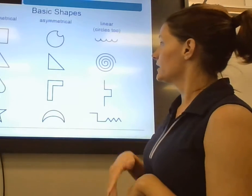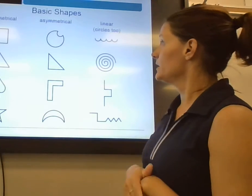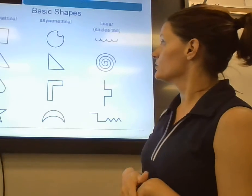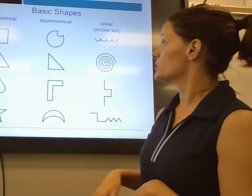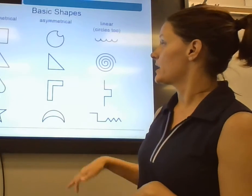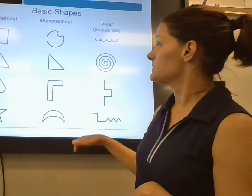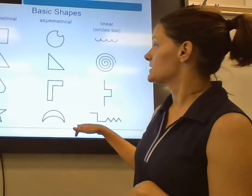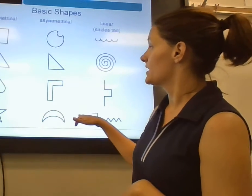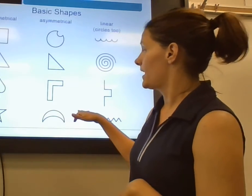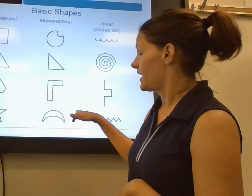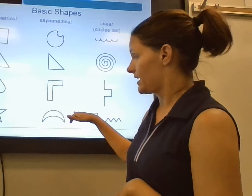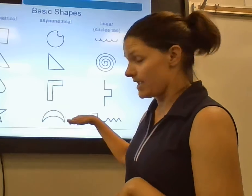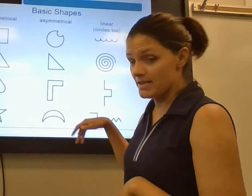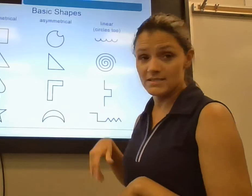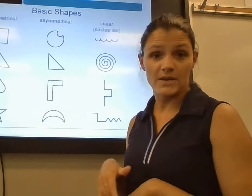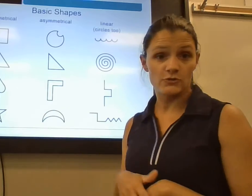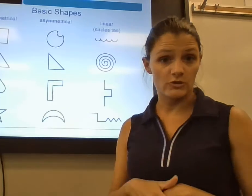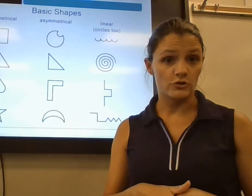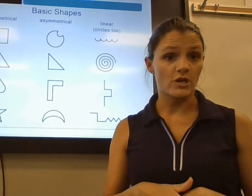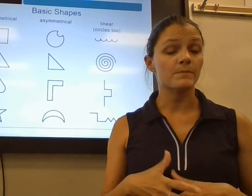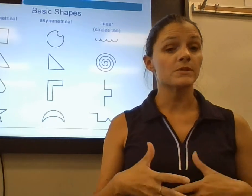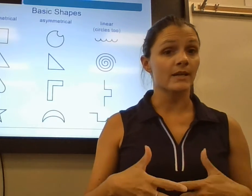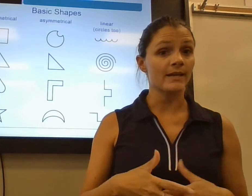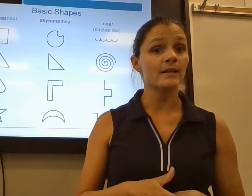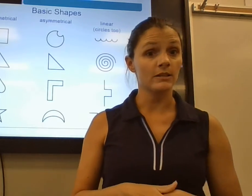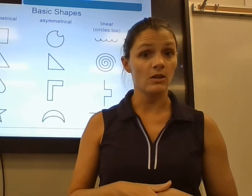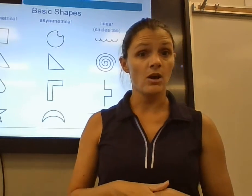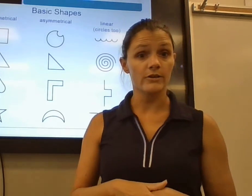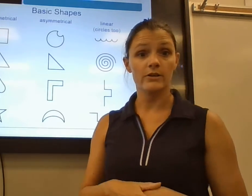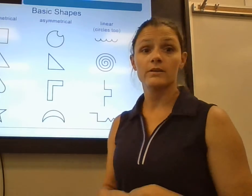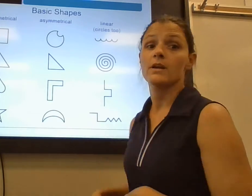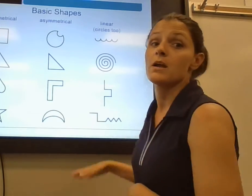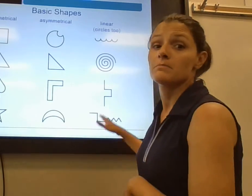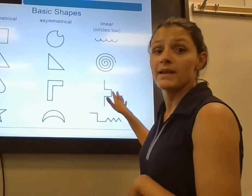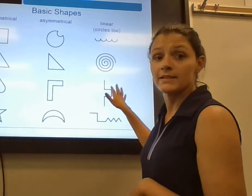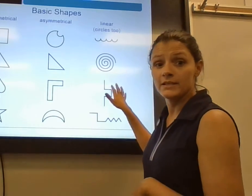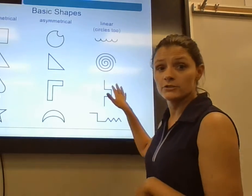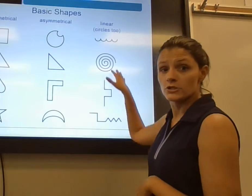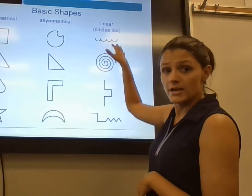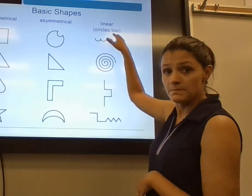Linear shapes and asymmetrical shapes are going to get a little harder. My linear shapes